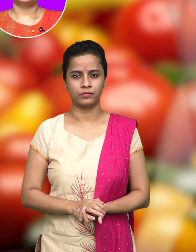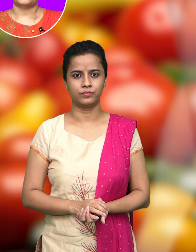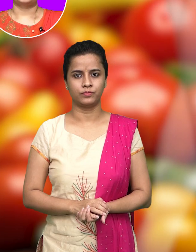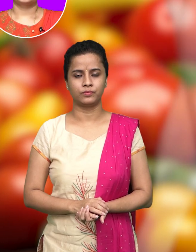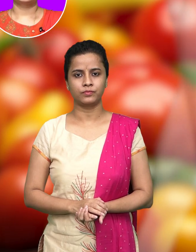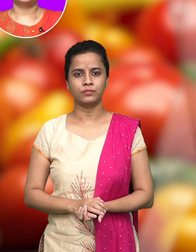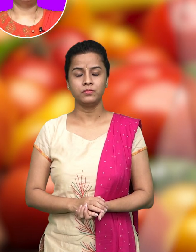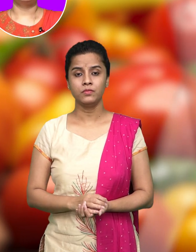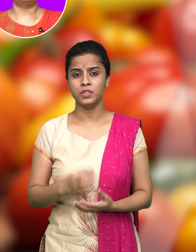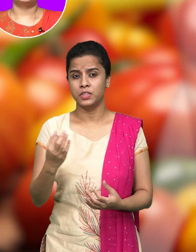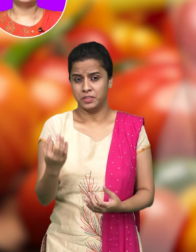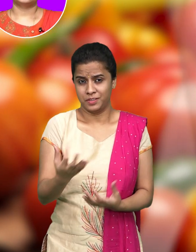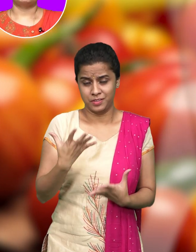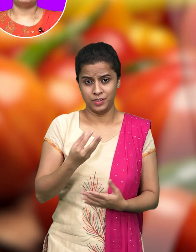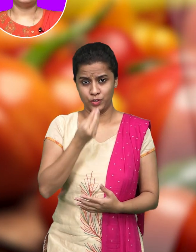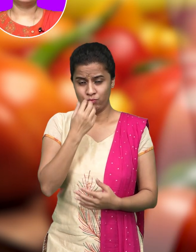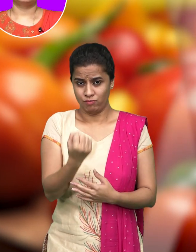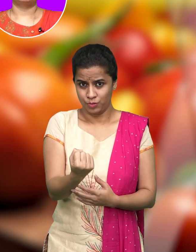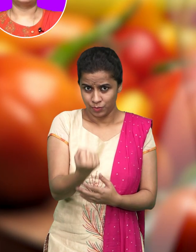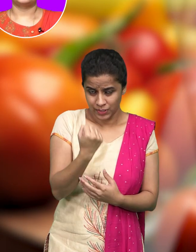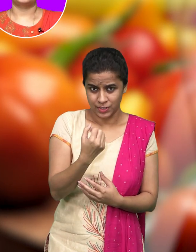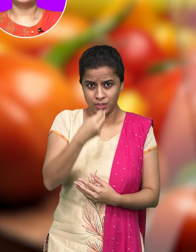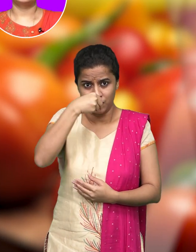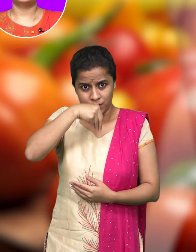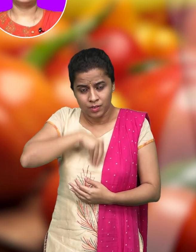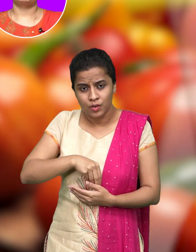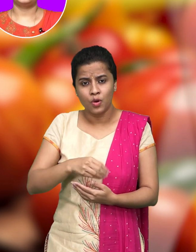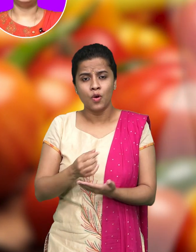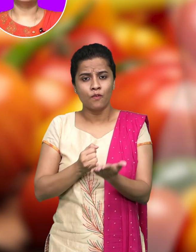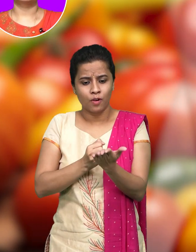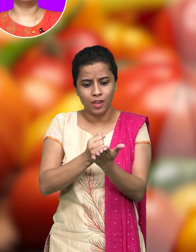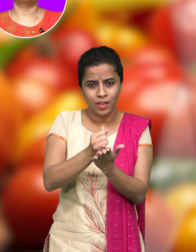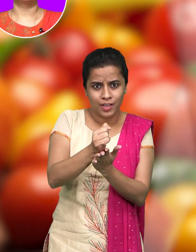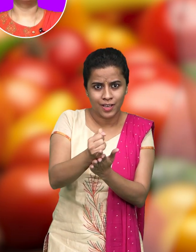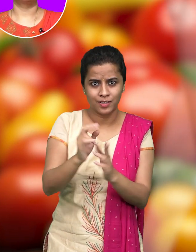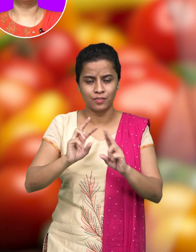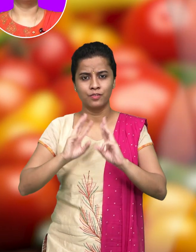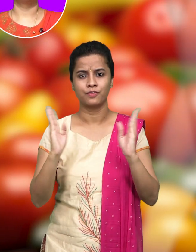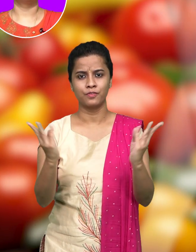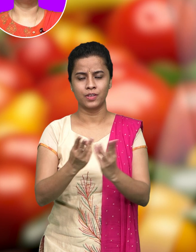It is an excellent nutrient supplement for agricultural fields.